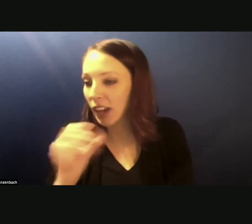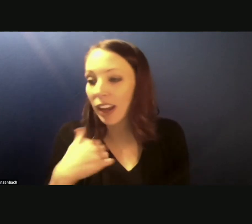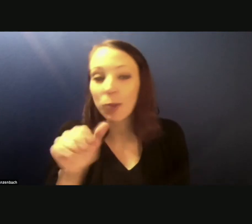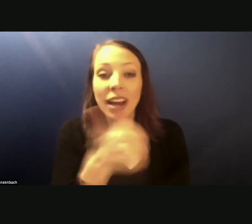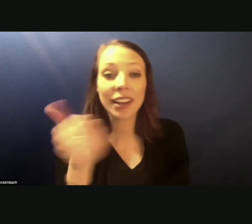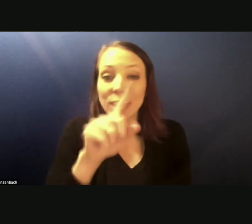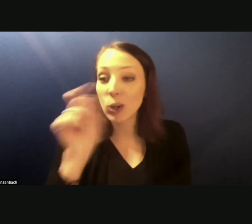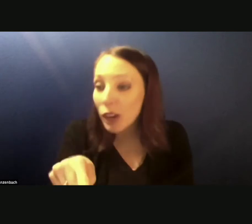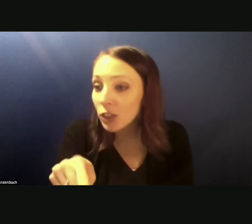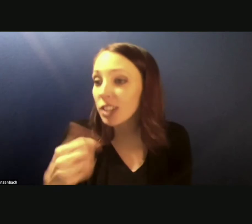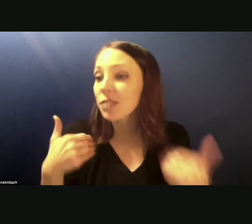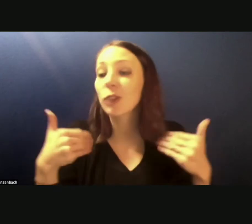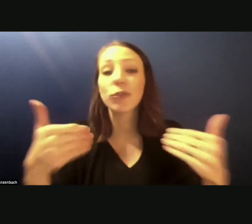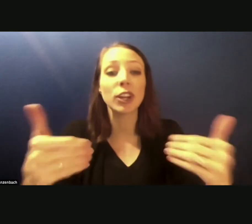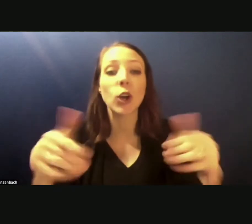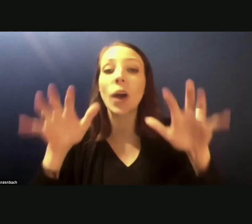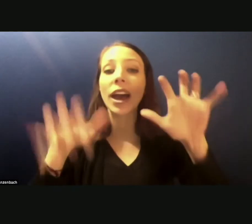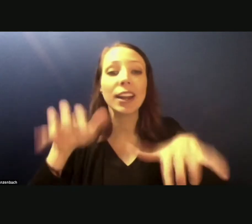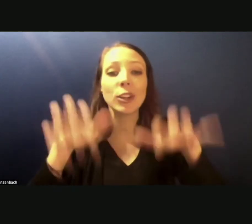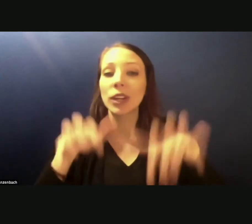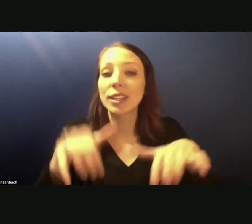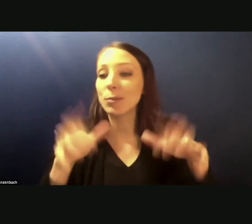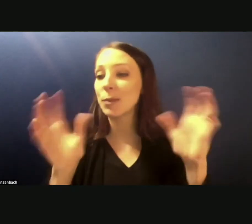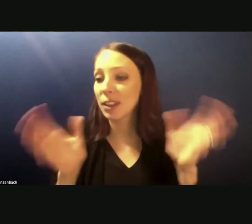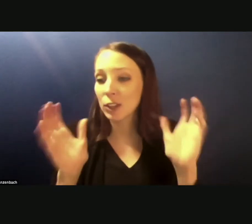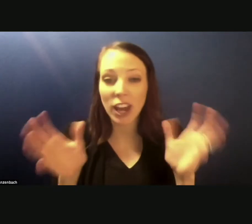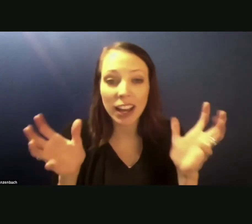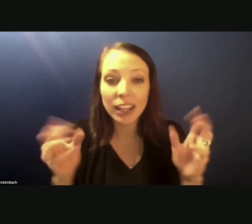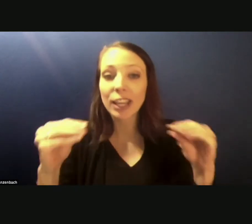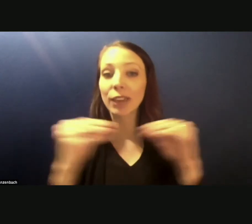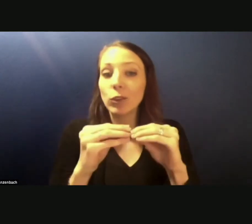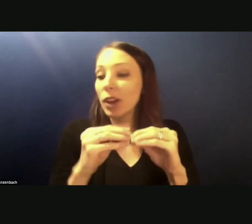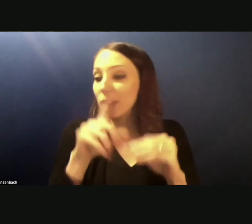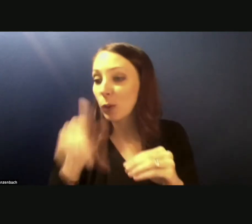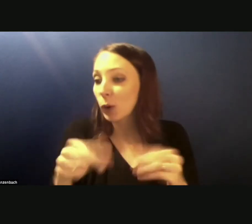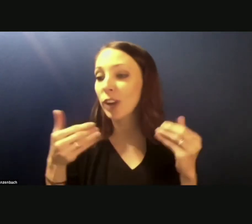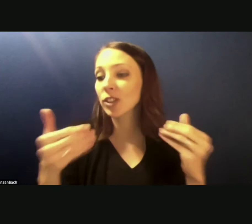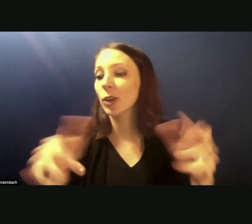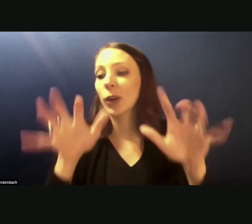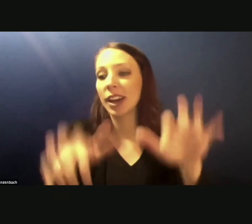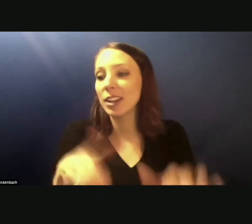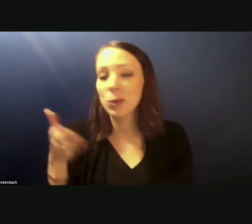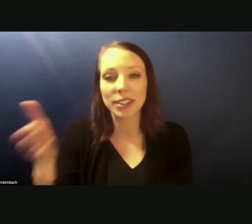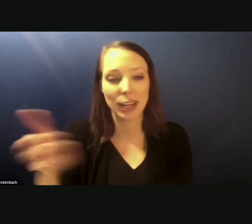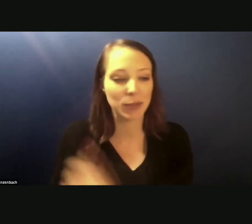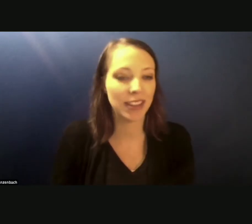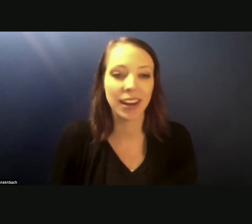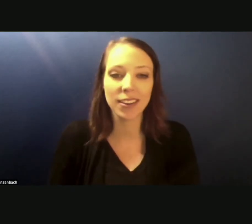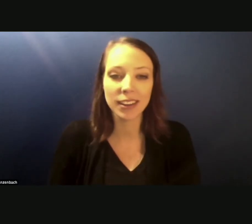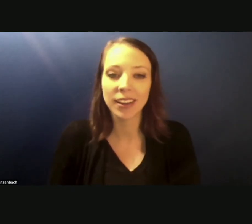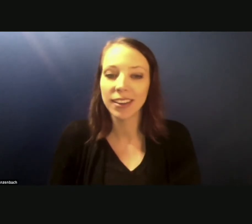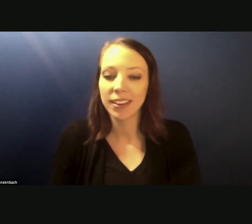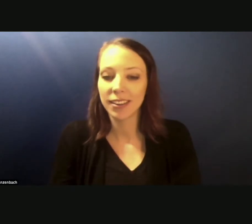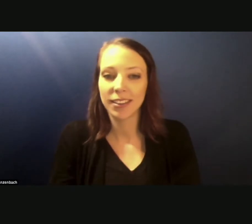Okay, if anyone has any questions, feel free to go ahead and you can type them in on the chat. If you have any more questions, go ahead and you can type it